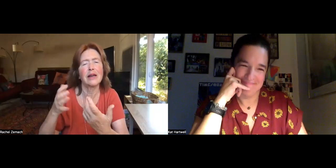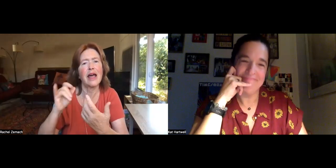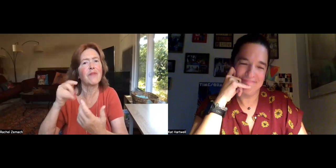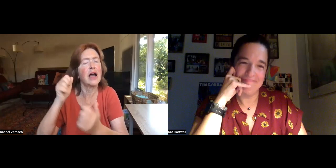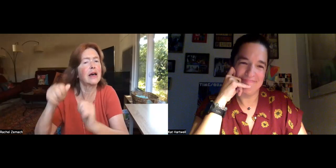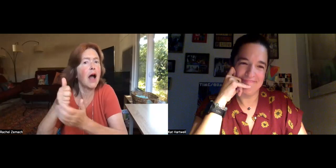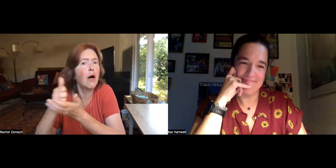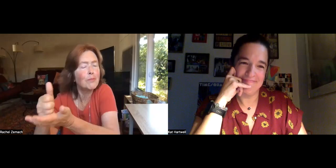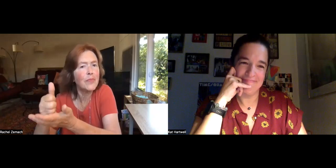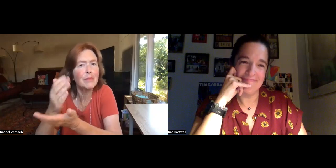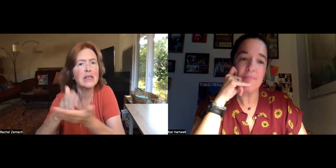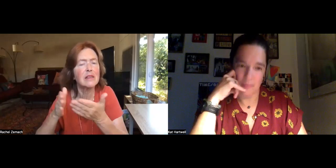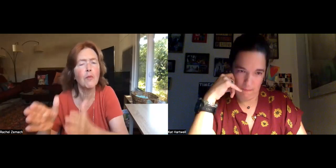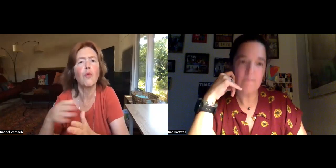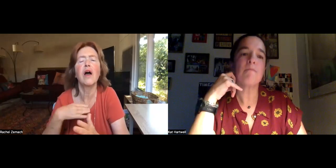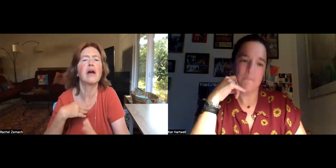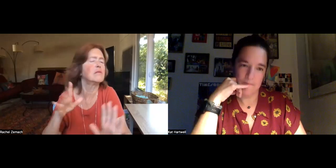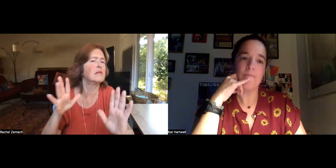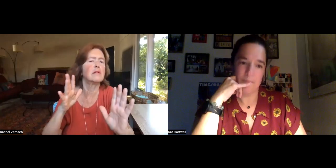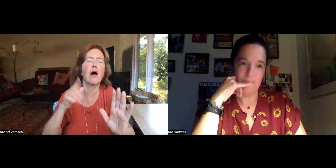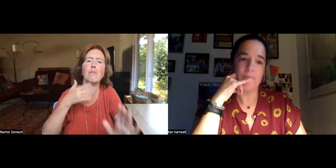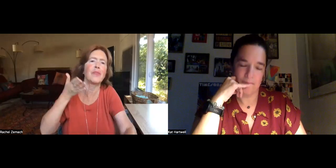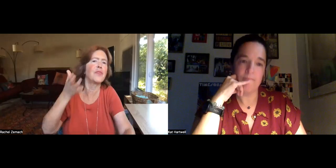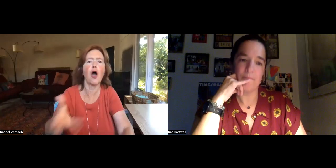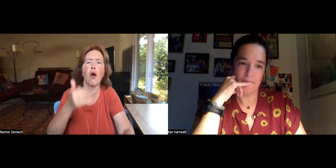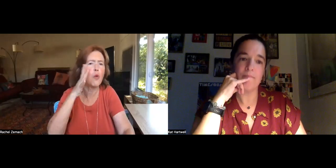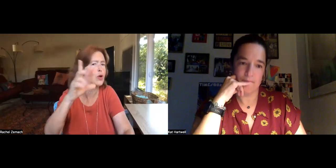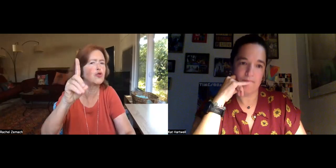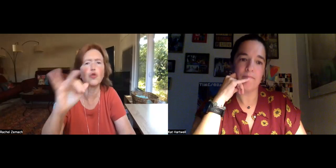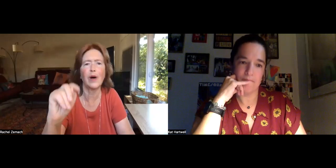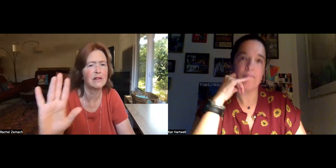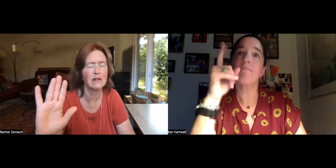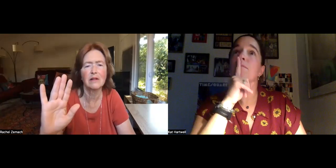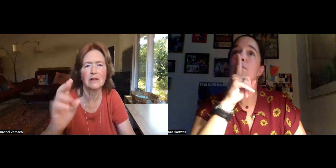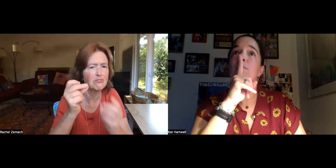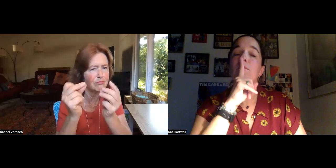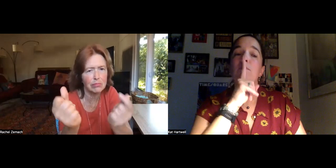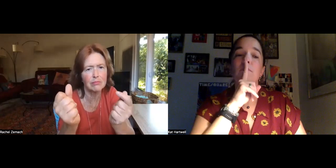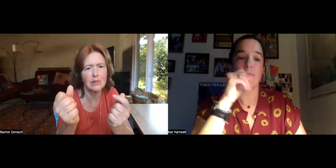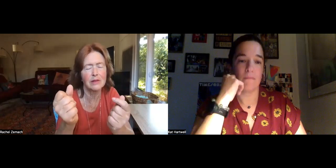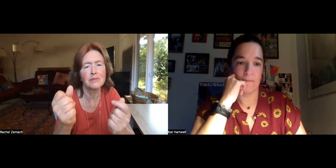If I can help them in some way, there I will do it.